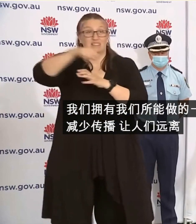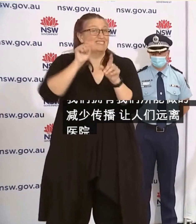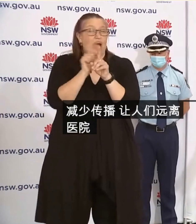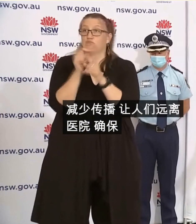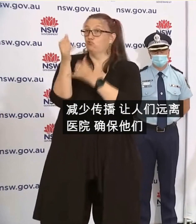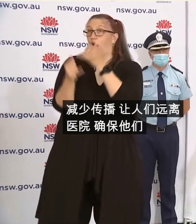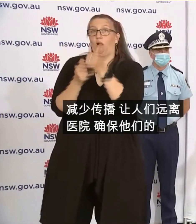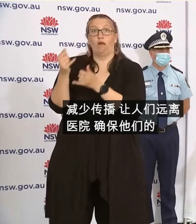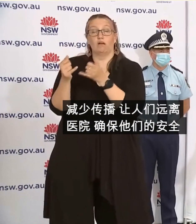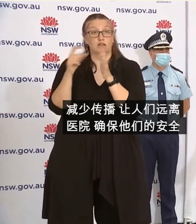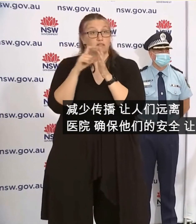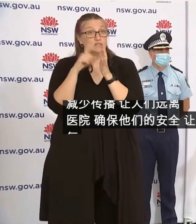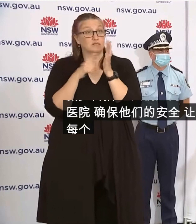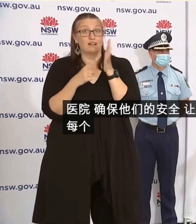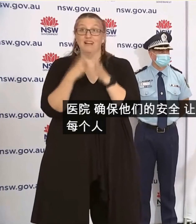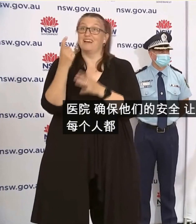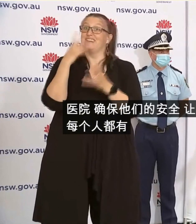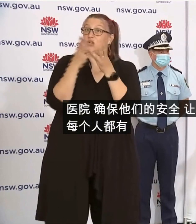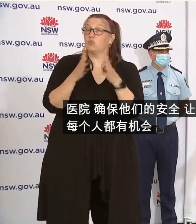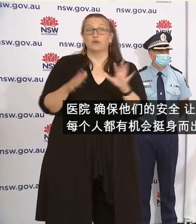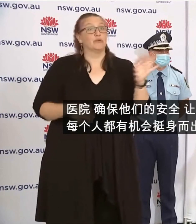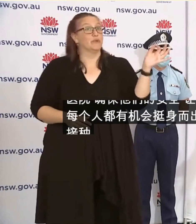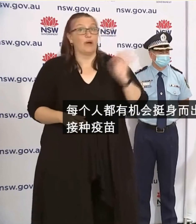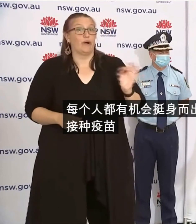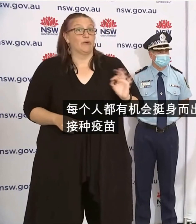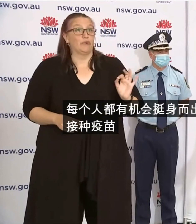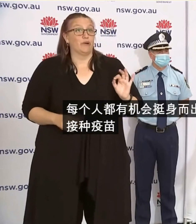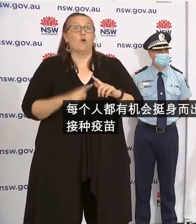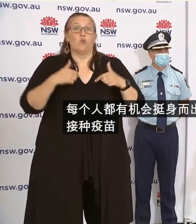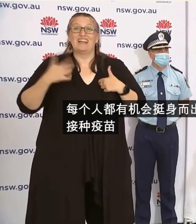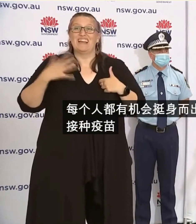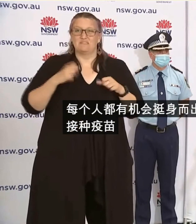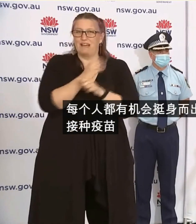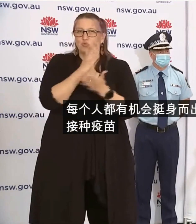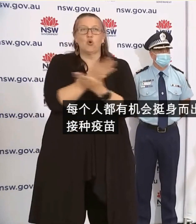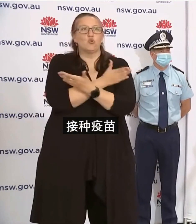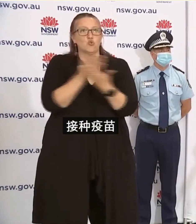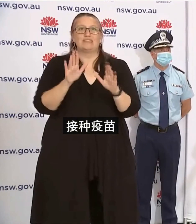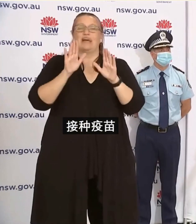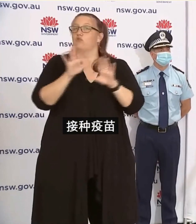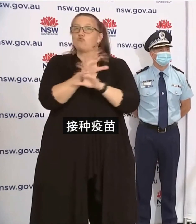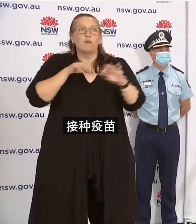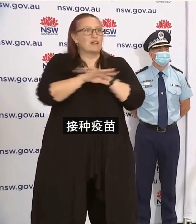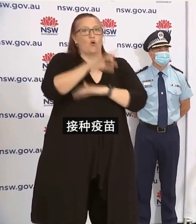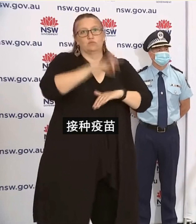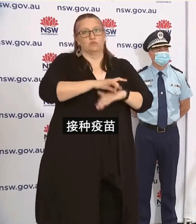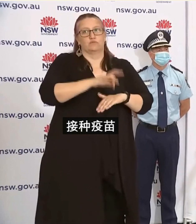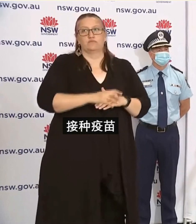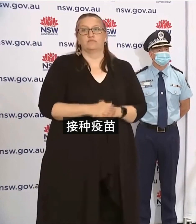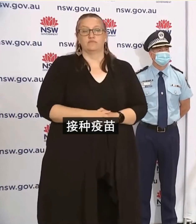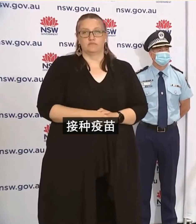keep people out of hospital, keep them safe, and give everyone the chance to come forward and get vaccinated. Premier, you just said, Premier. Sorry, there was another